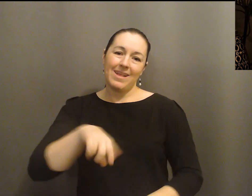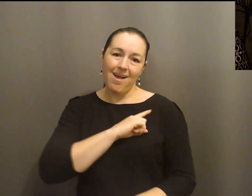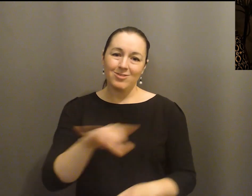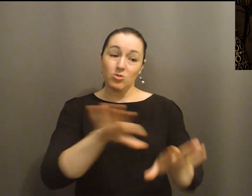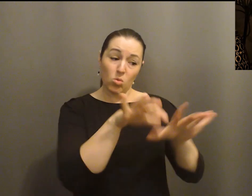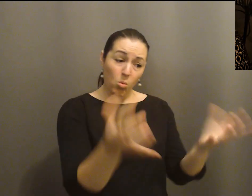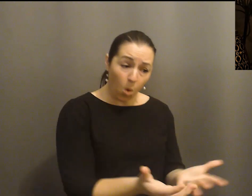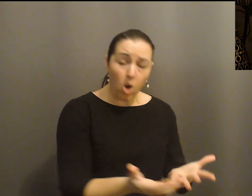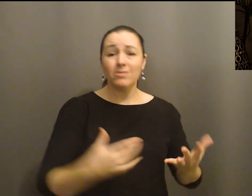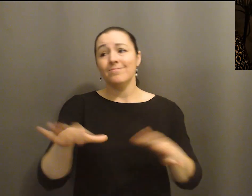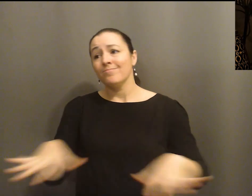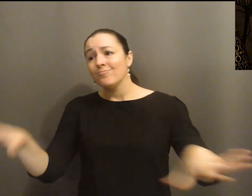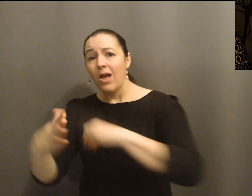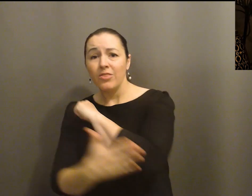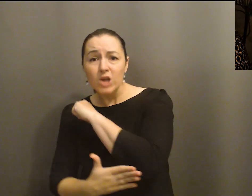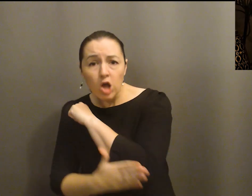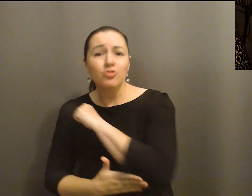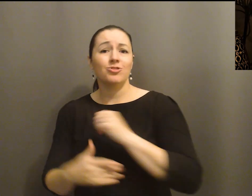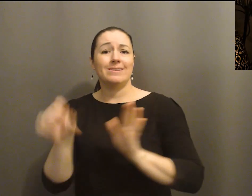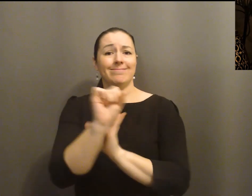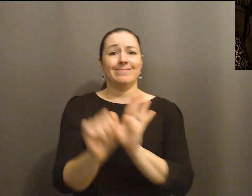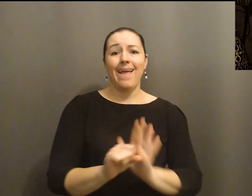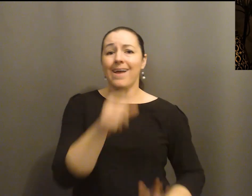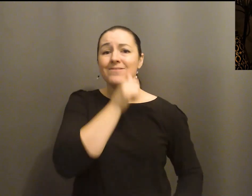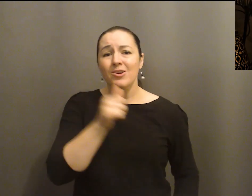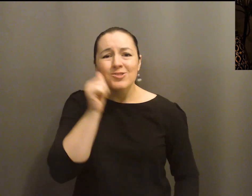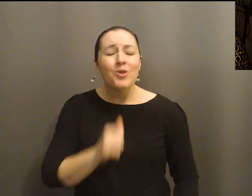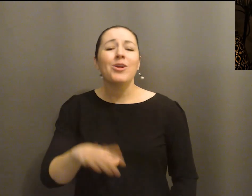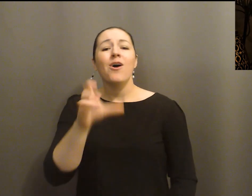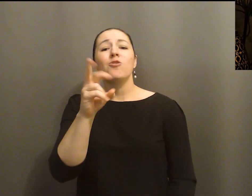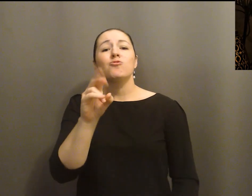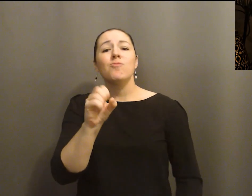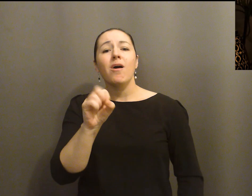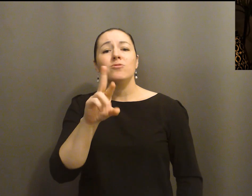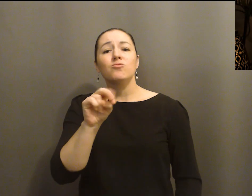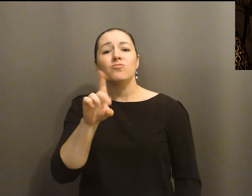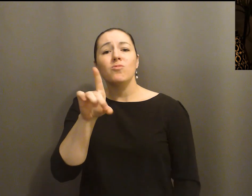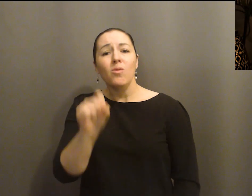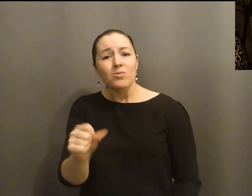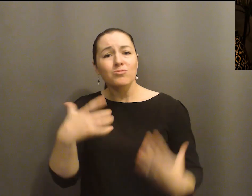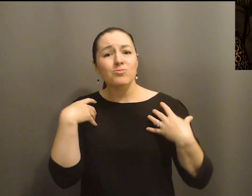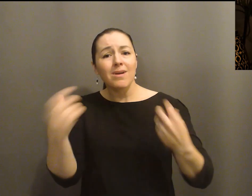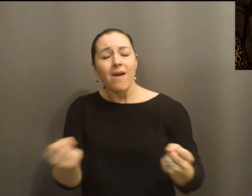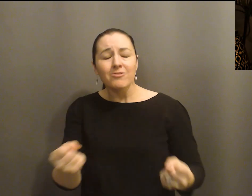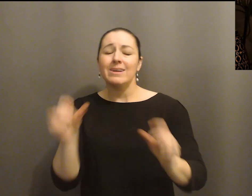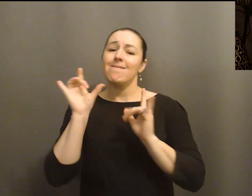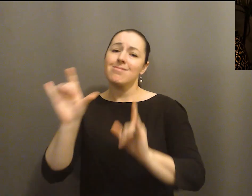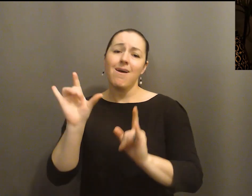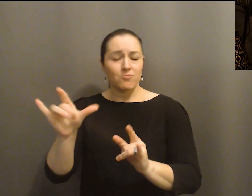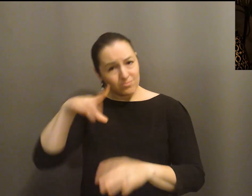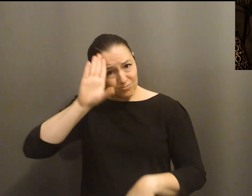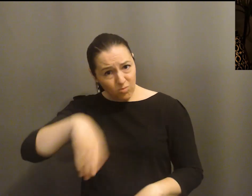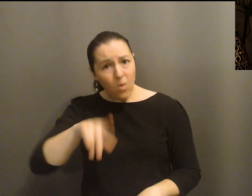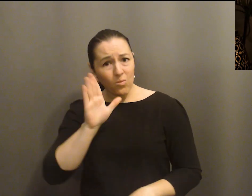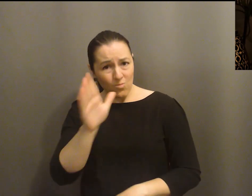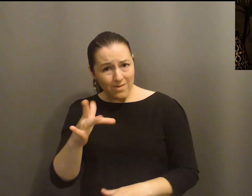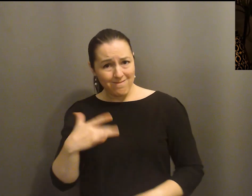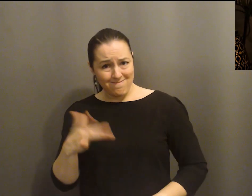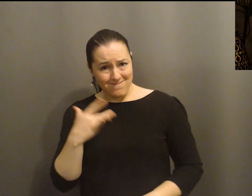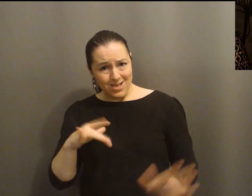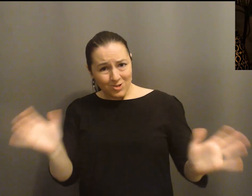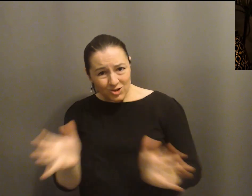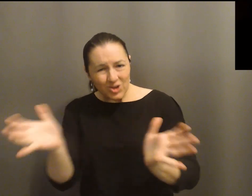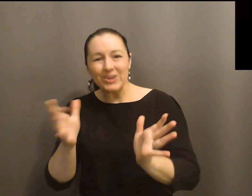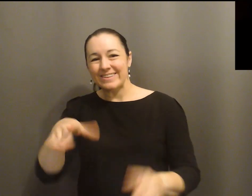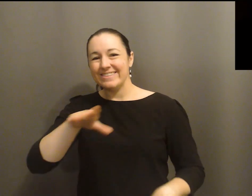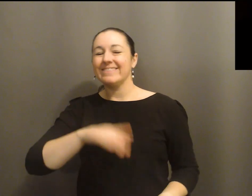world Around the country Around the state of Arizona Crossroads Recovery Guys We love you We know you're going to be encouraged With this message today Tell Pastor